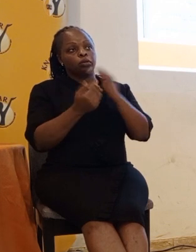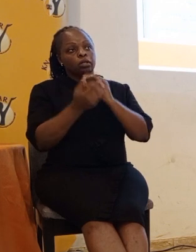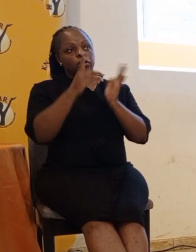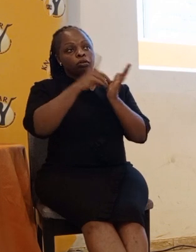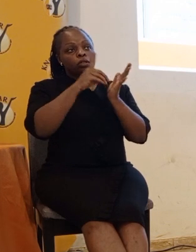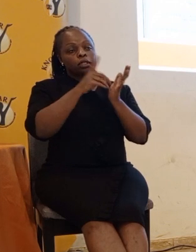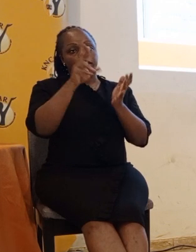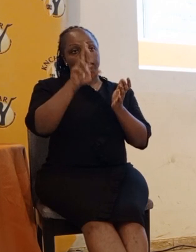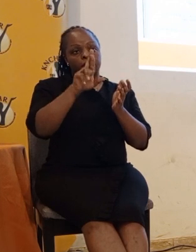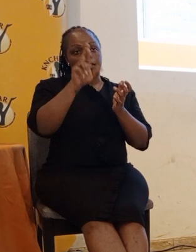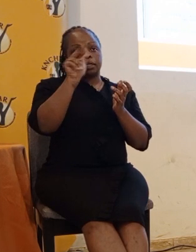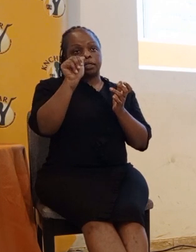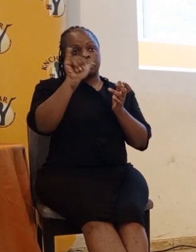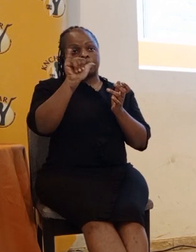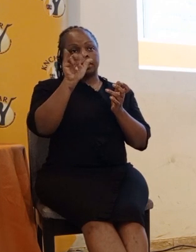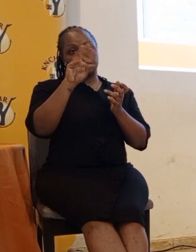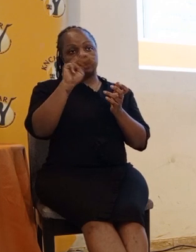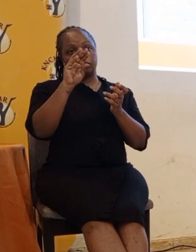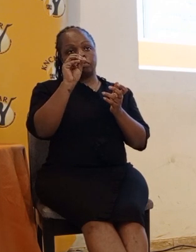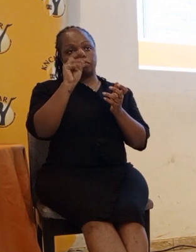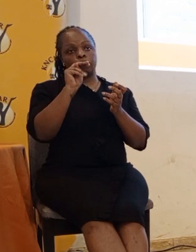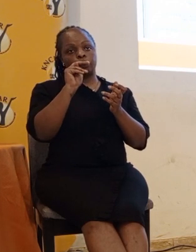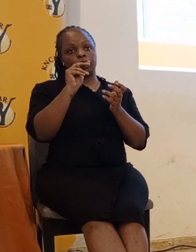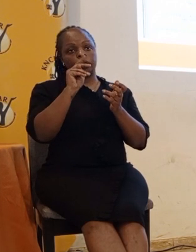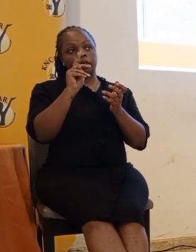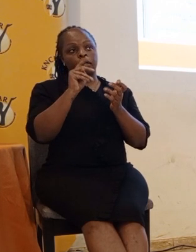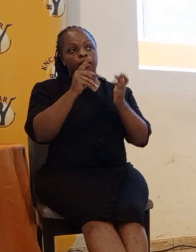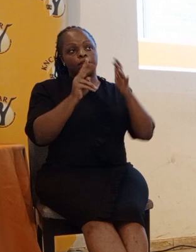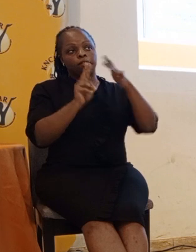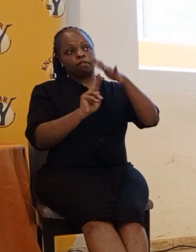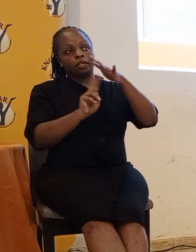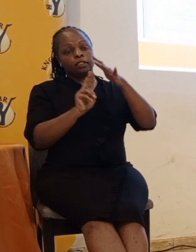Raymond Yenis, Vice Chairperson, Kenya National Commission on Human Rights.